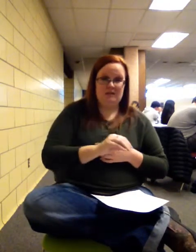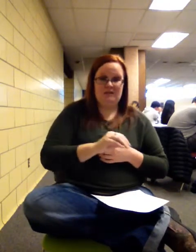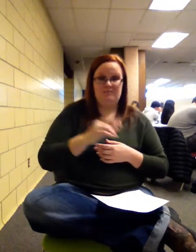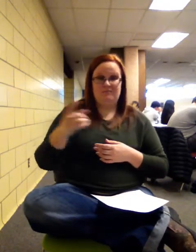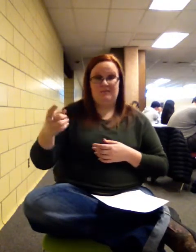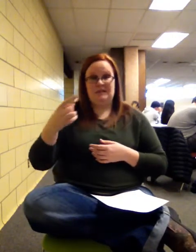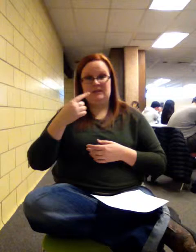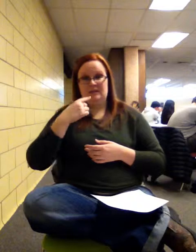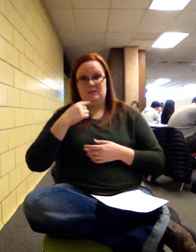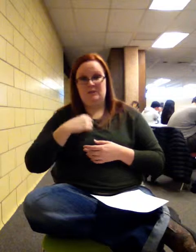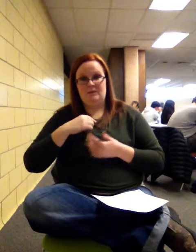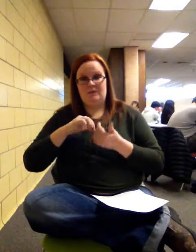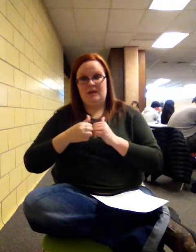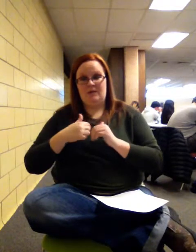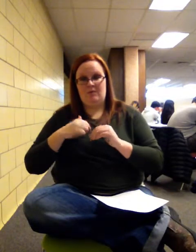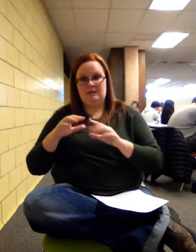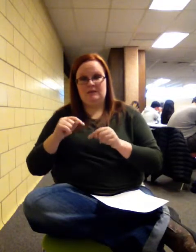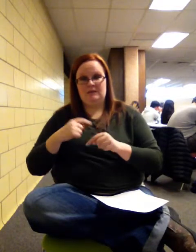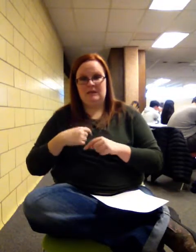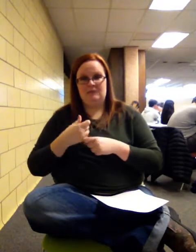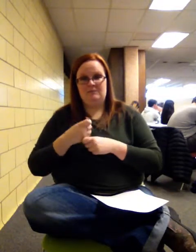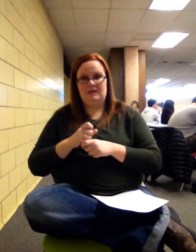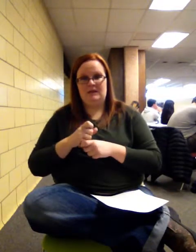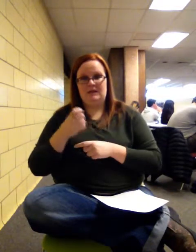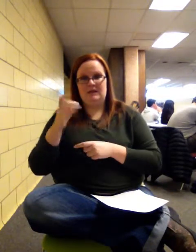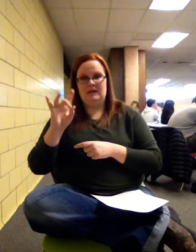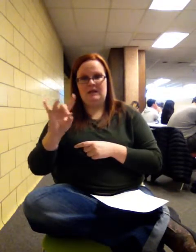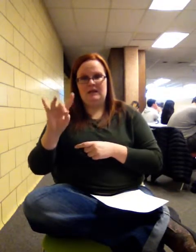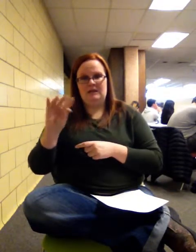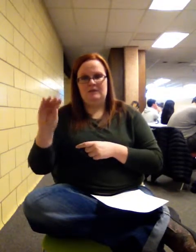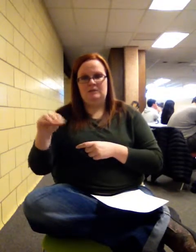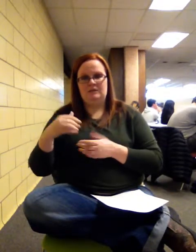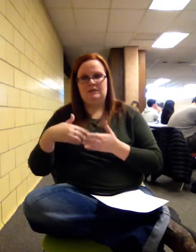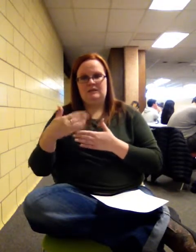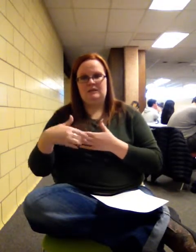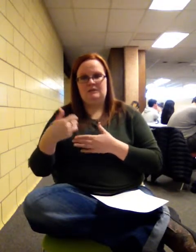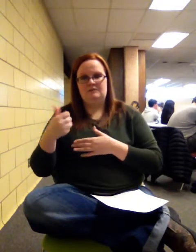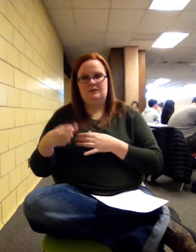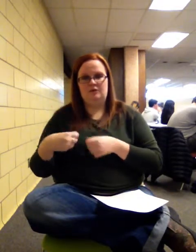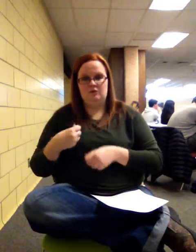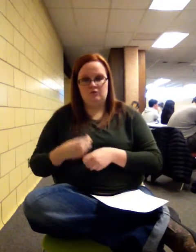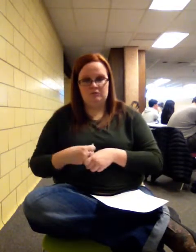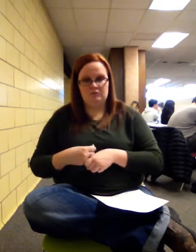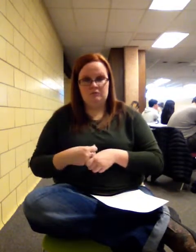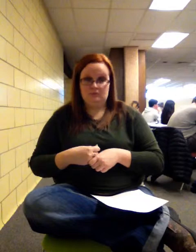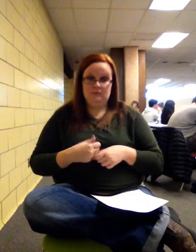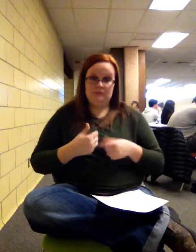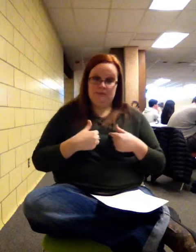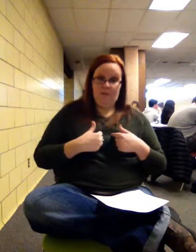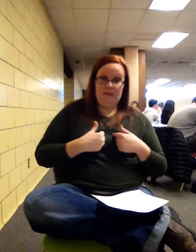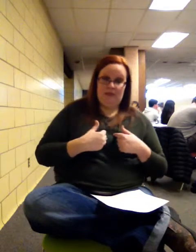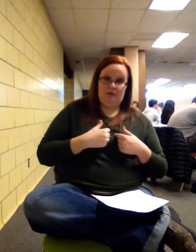that the way I invested, I'm only going to be making 8% over the next 10 years. Okay, remember, it's all about me. I'm the original investor.